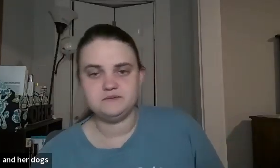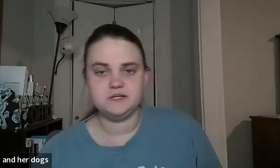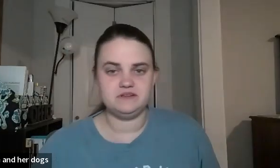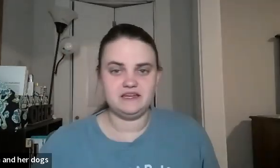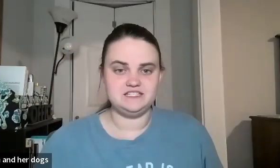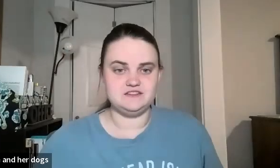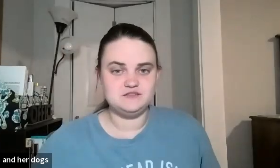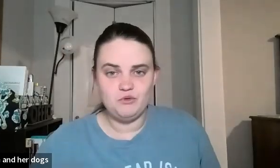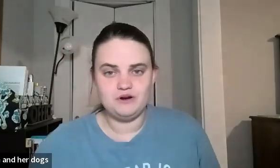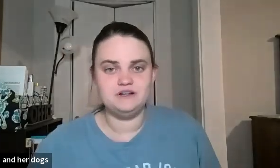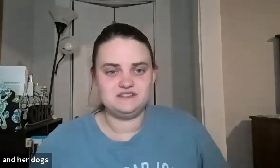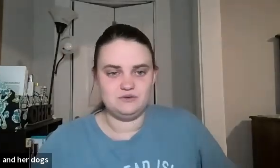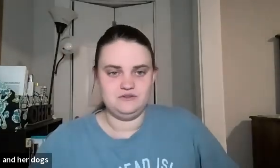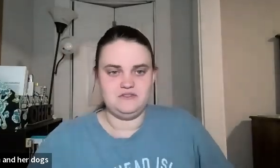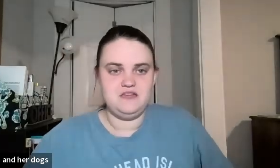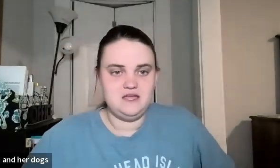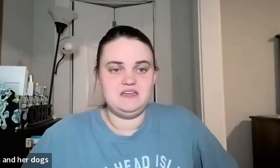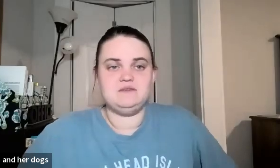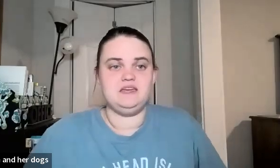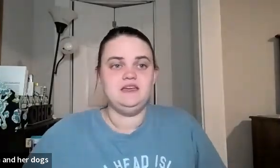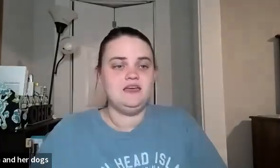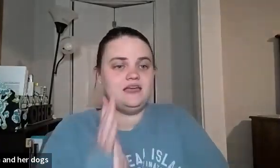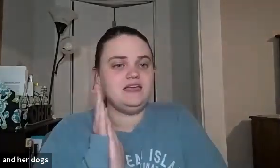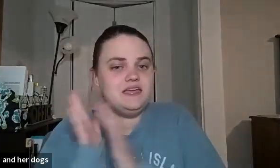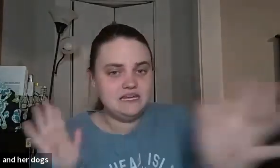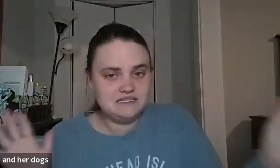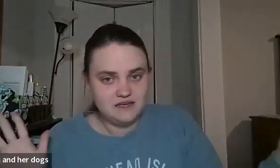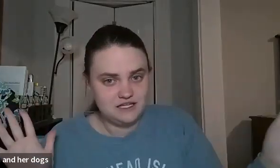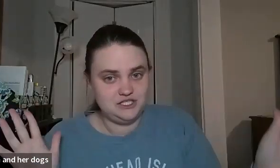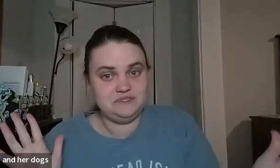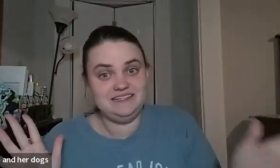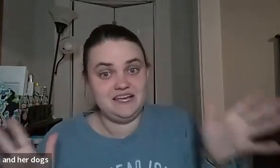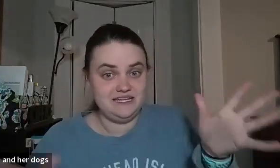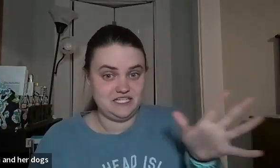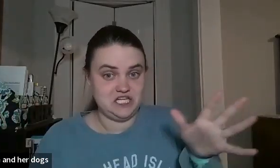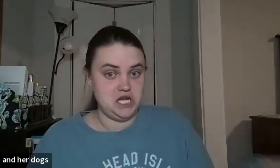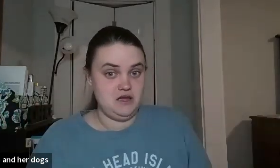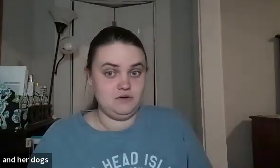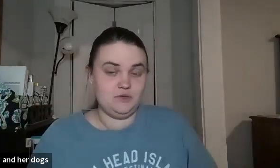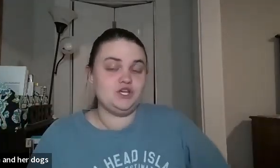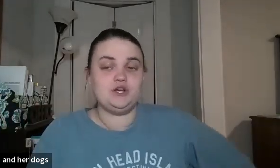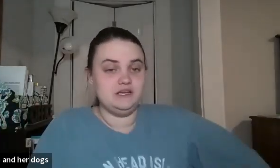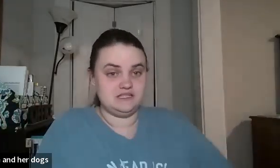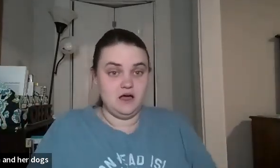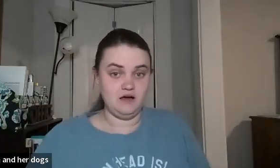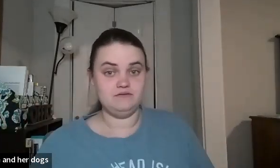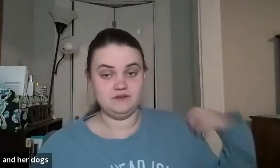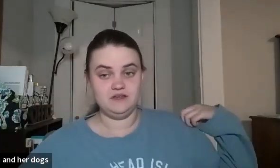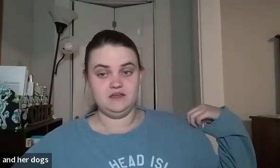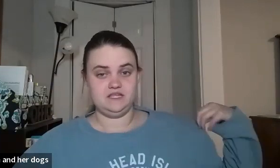be related to the sports or the theme. They can be any signs you would like to know or curious of. This